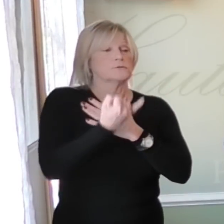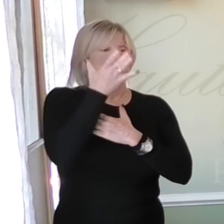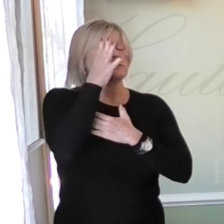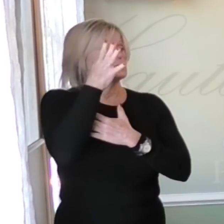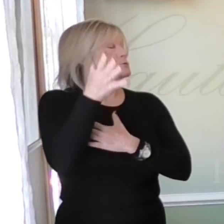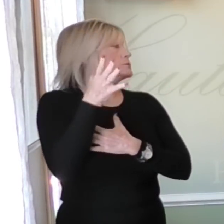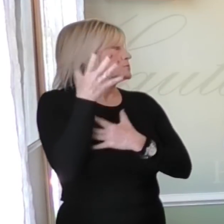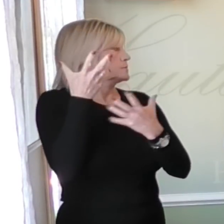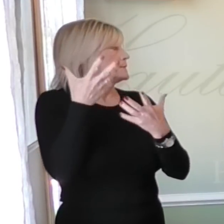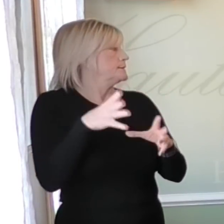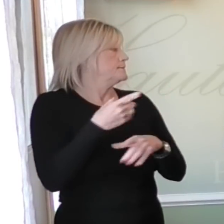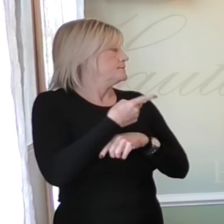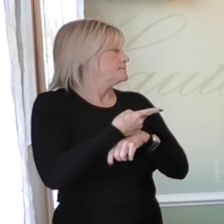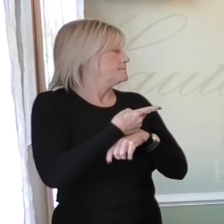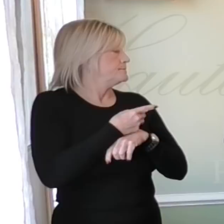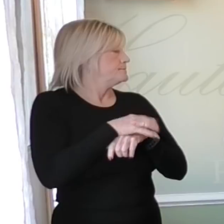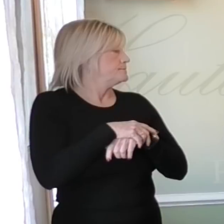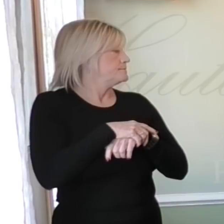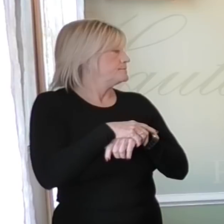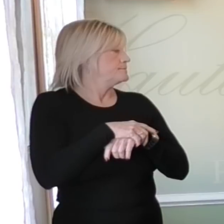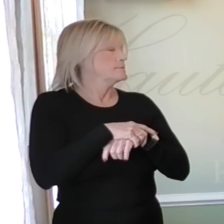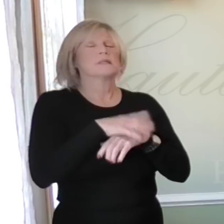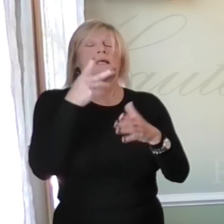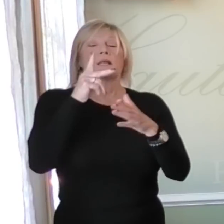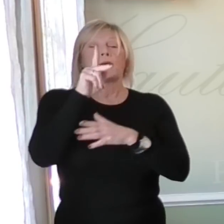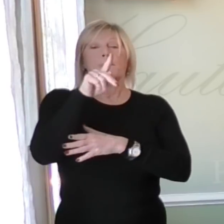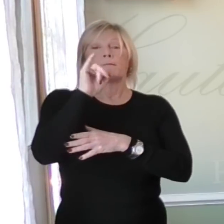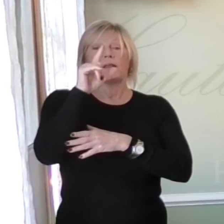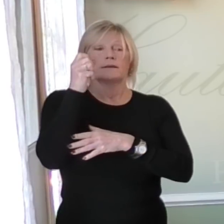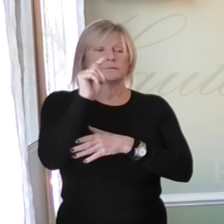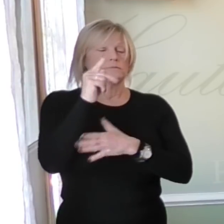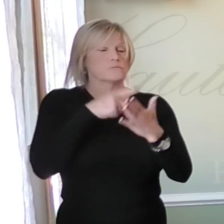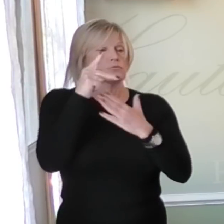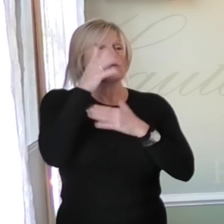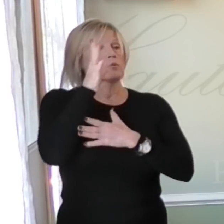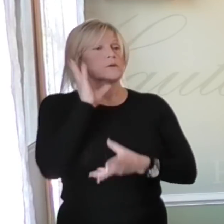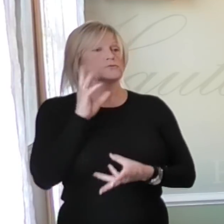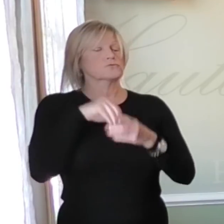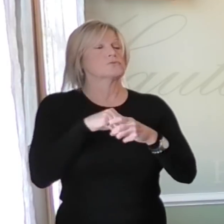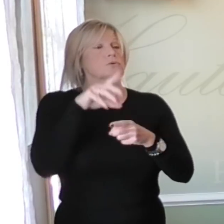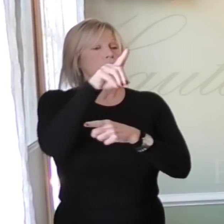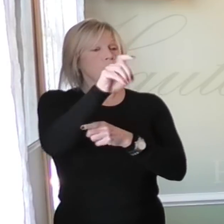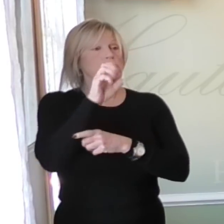be done. This pilot program will include